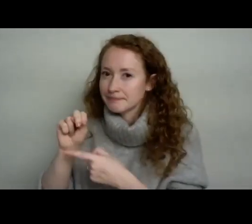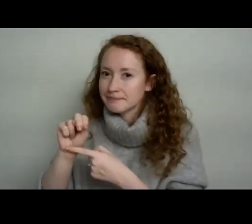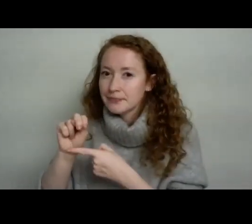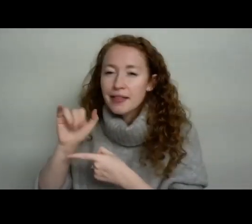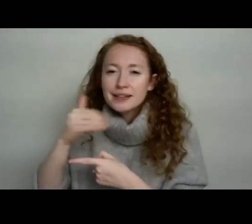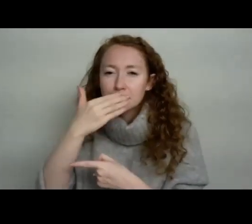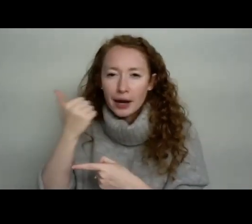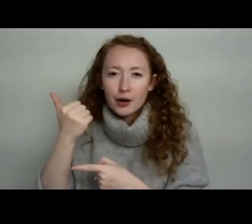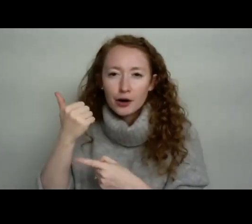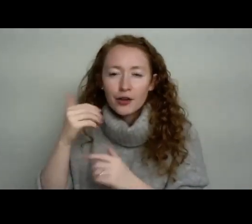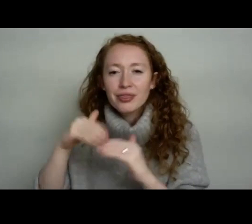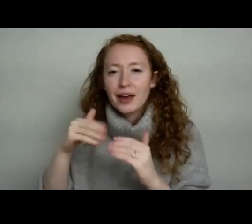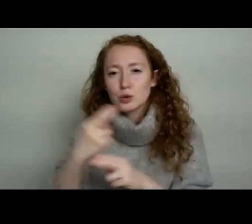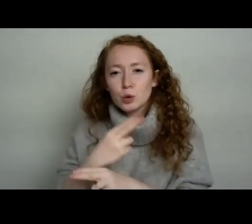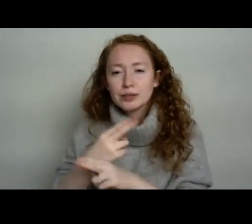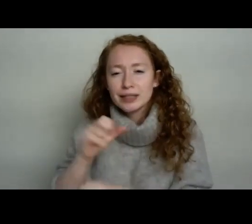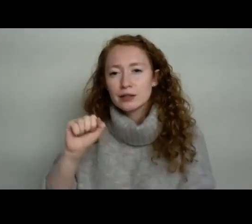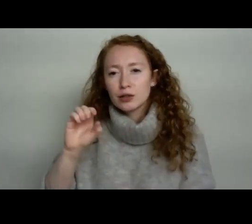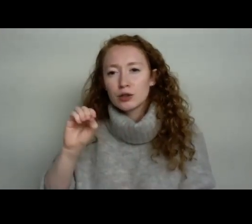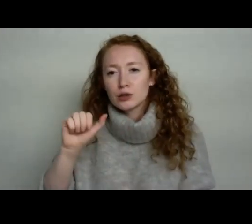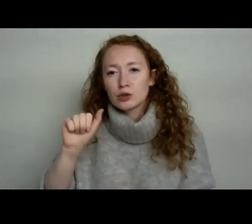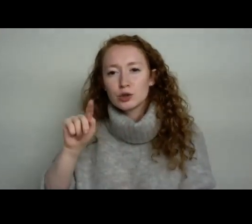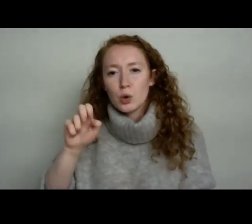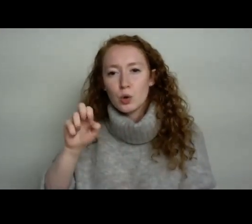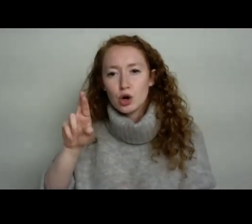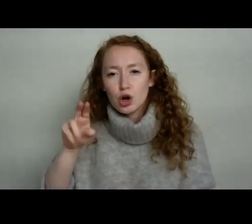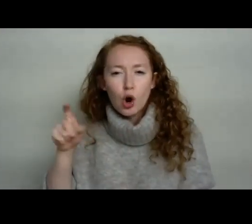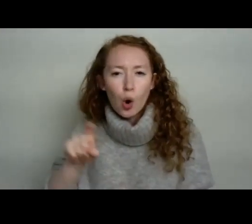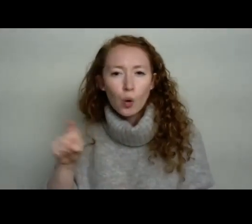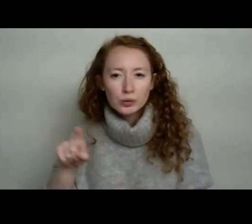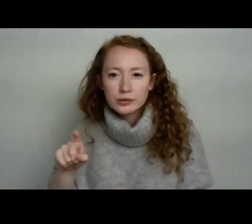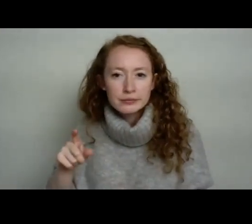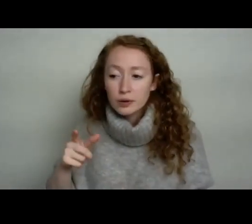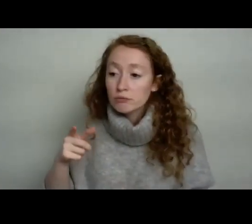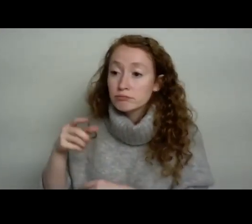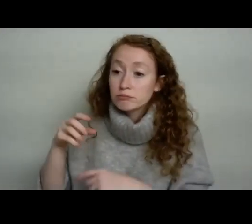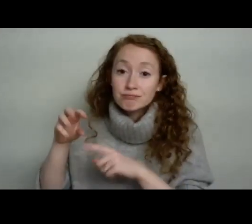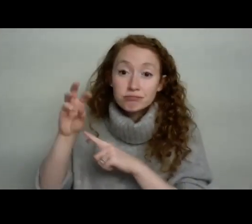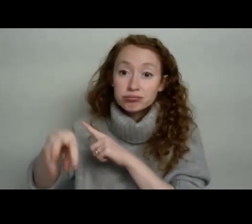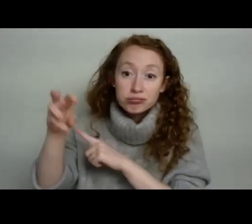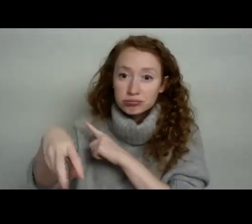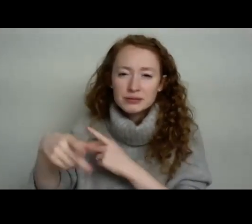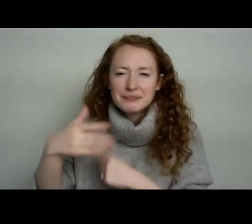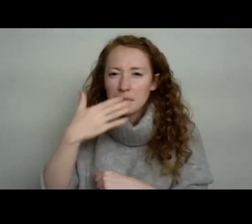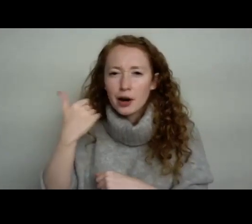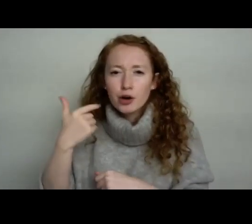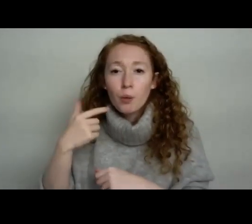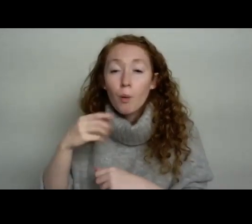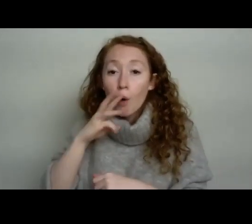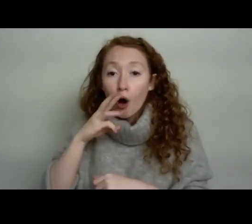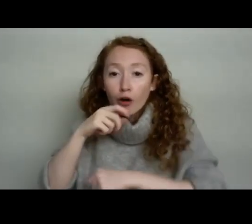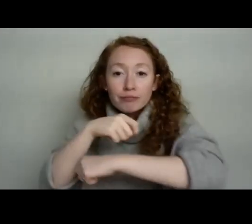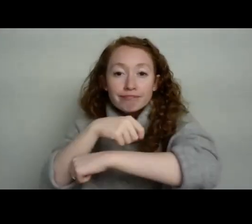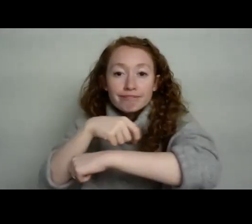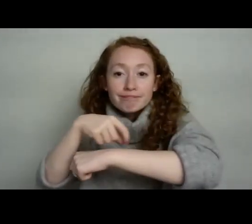just lets it drip down instead of spraying up. So crucial. And also crop rotation, so important.